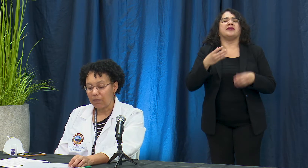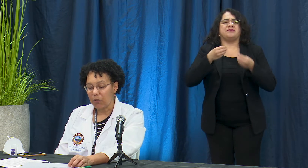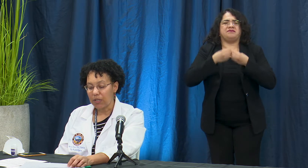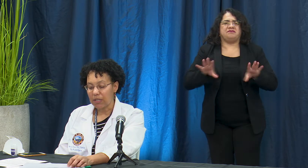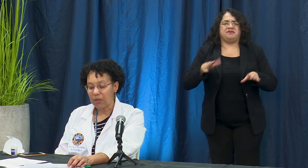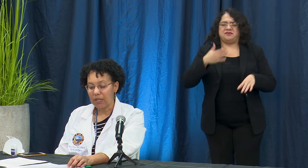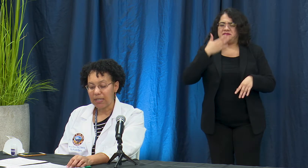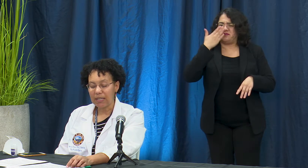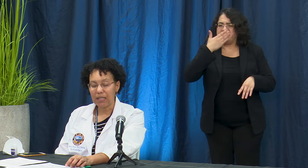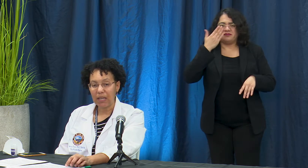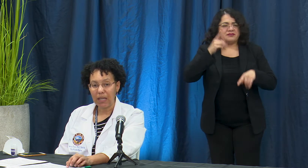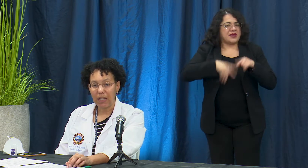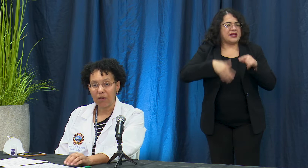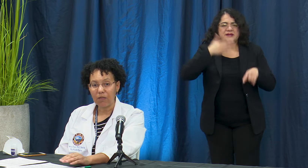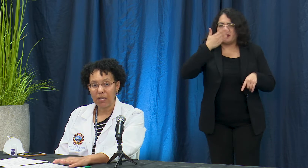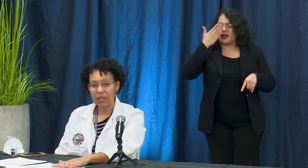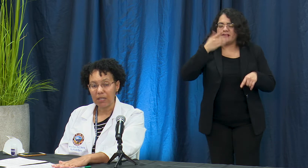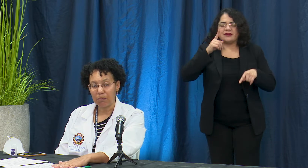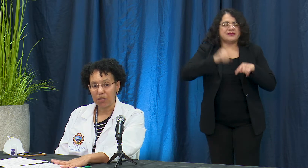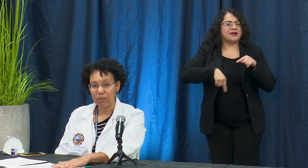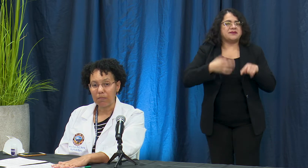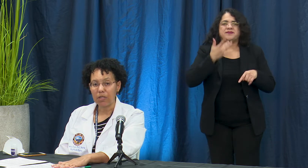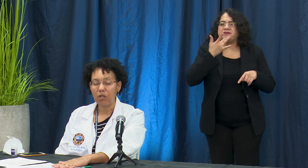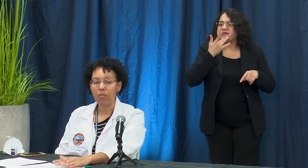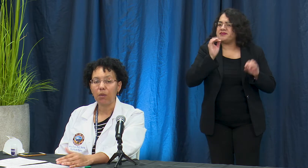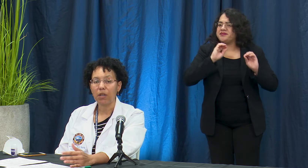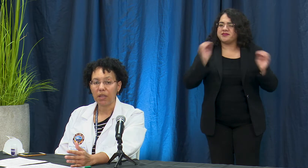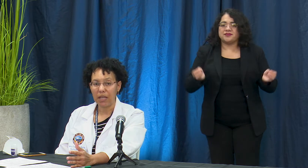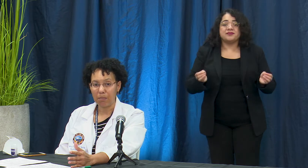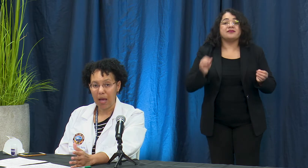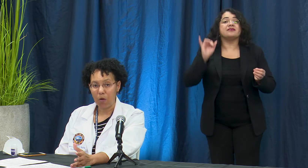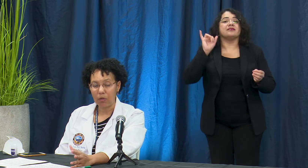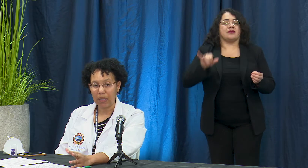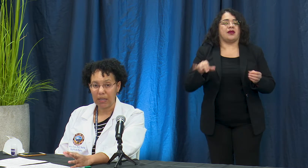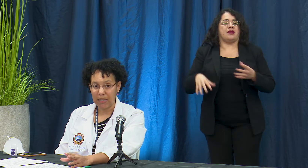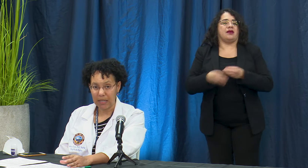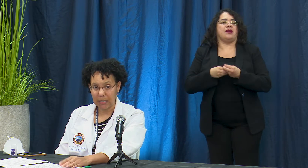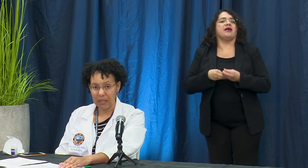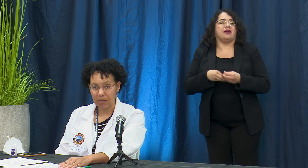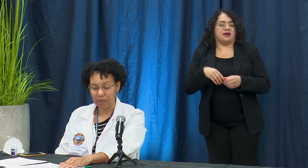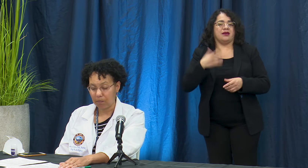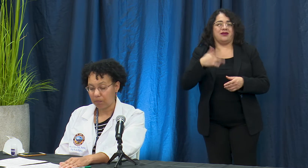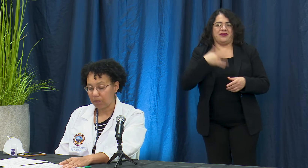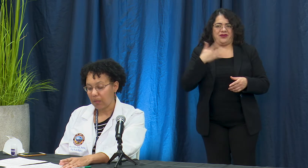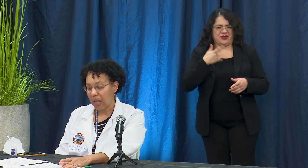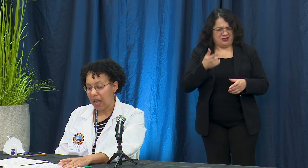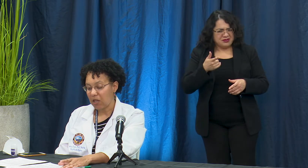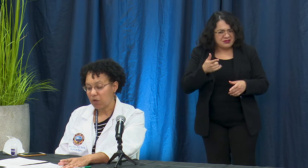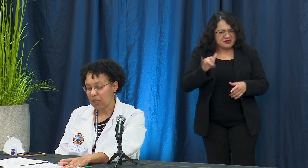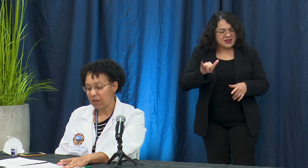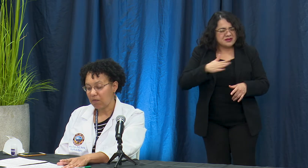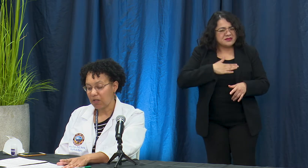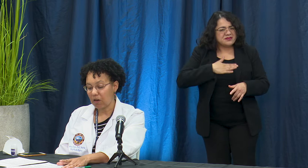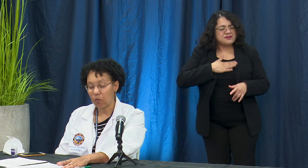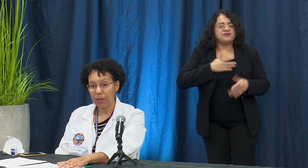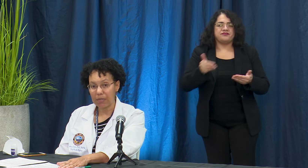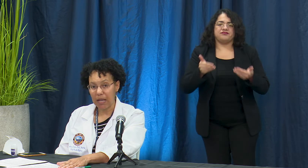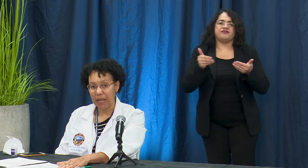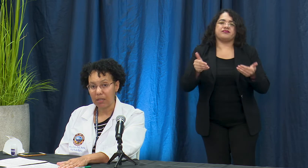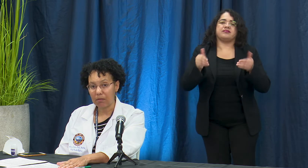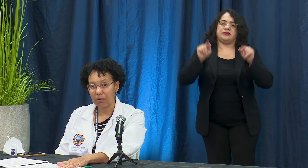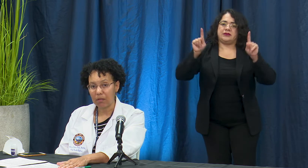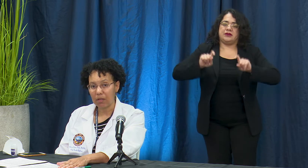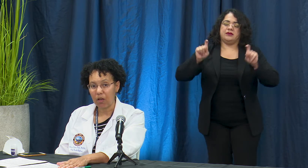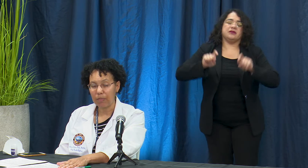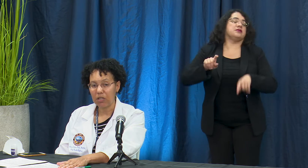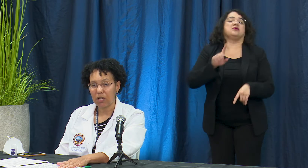So if you experience any of these symptoms, you may want to think about getting tested. And you can visit our